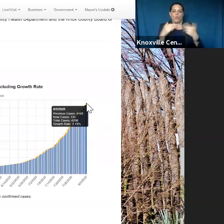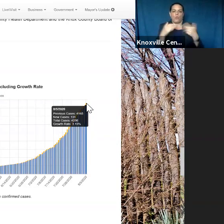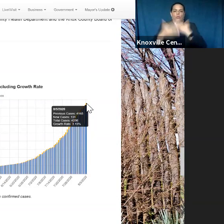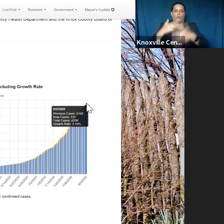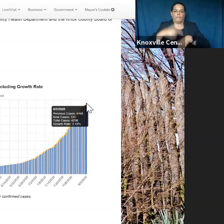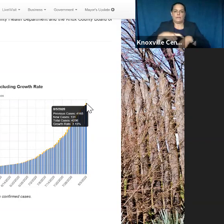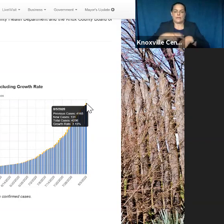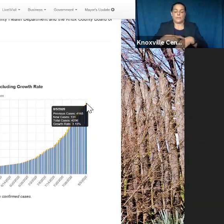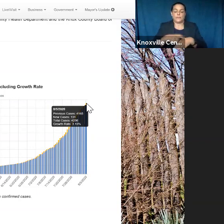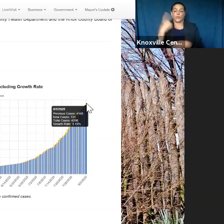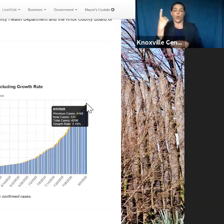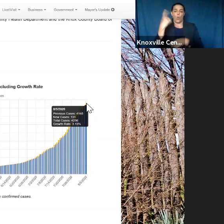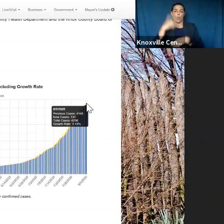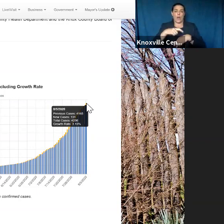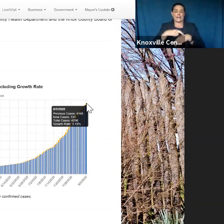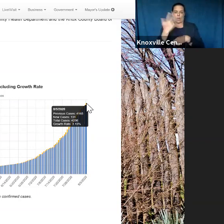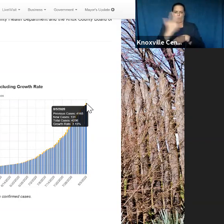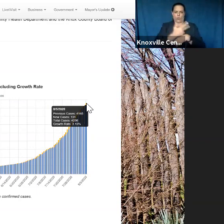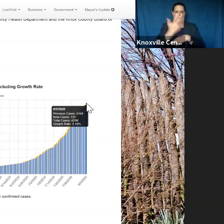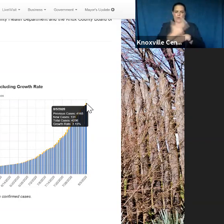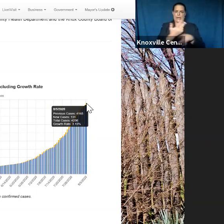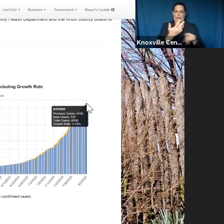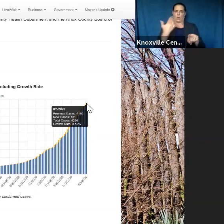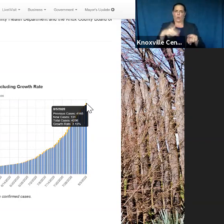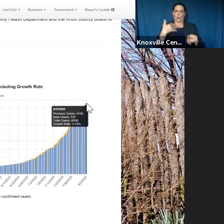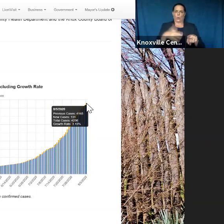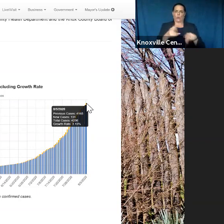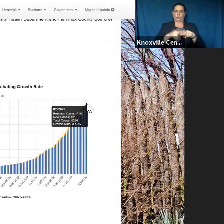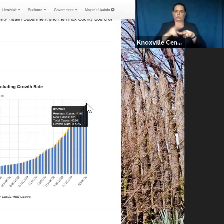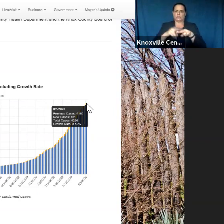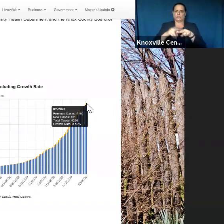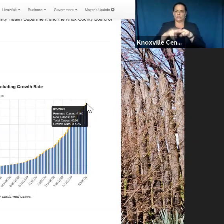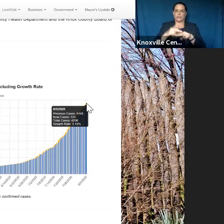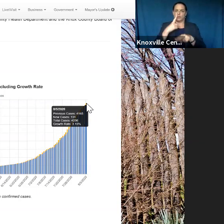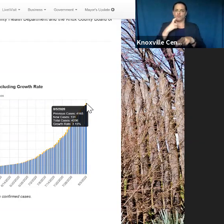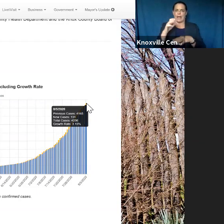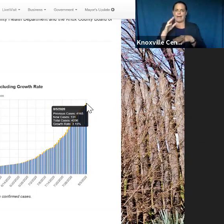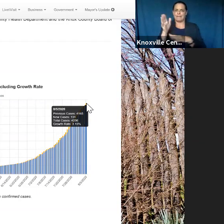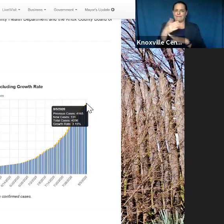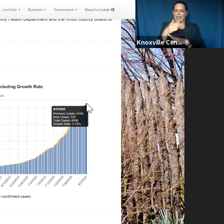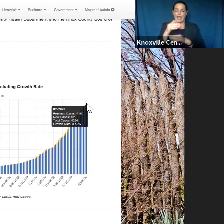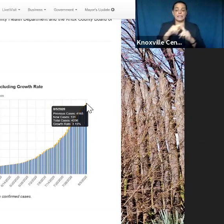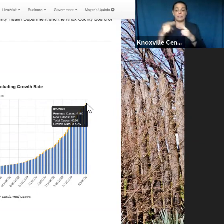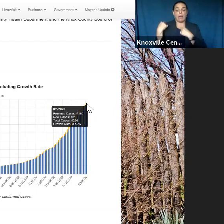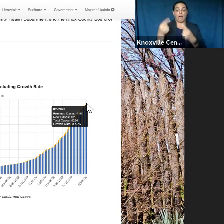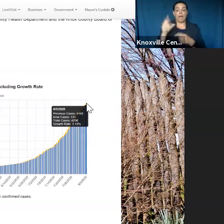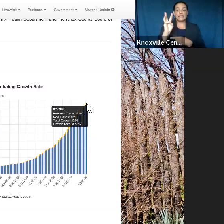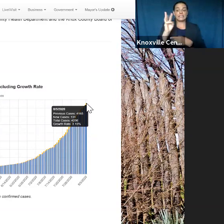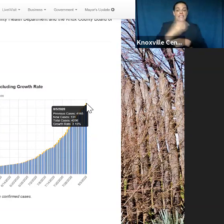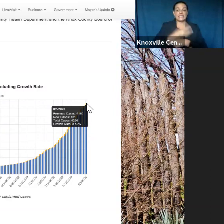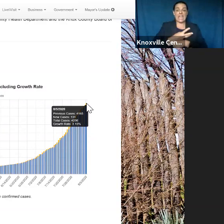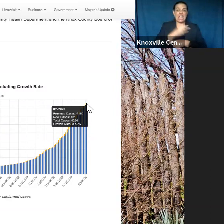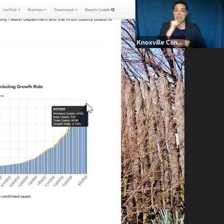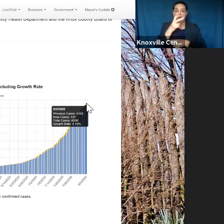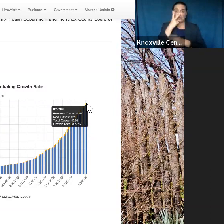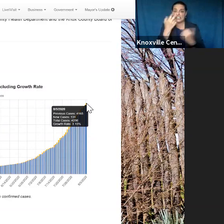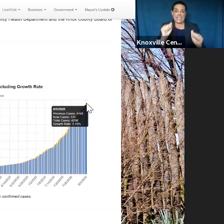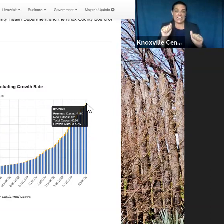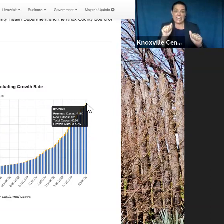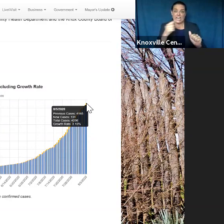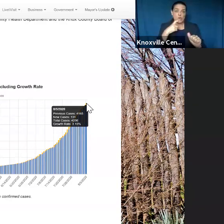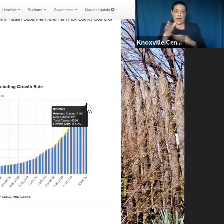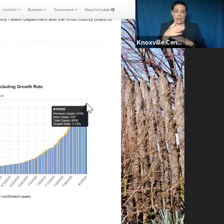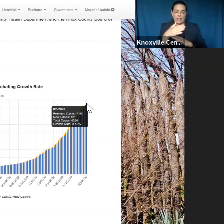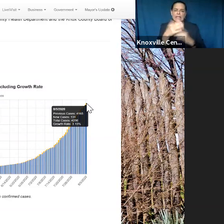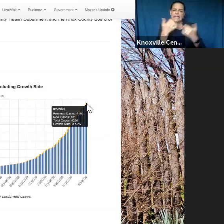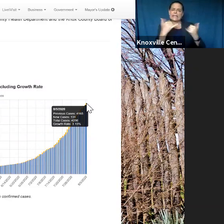one 3-day trend of red flags. However, we have not seen any red flags in the past 6 days. While we are still representing this